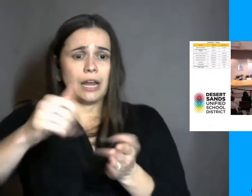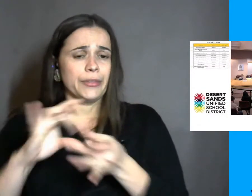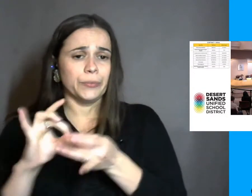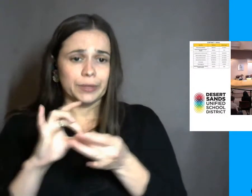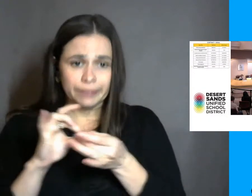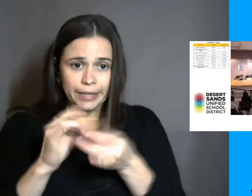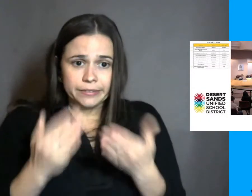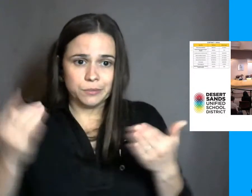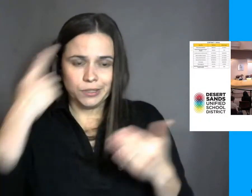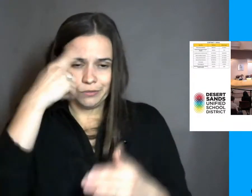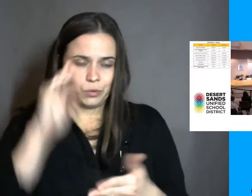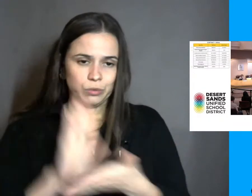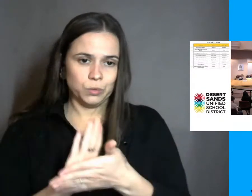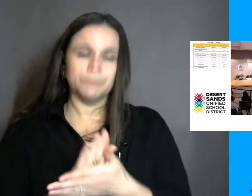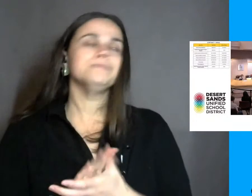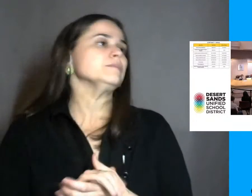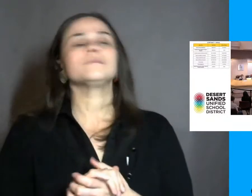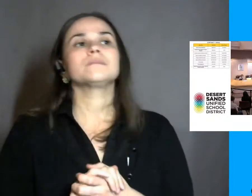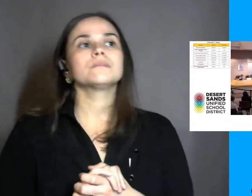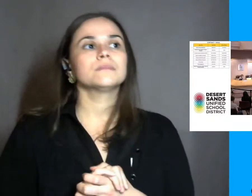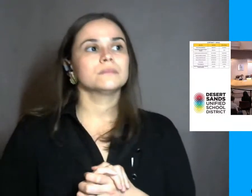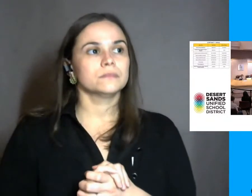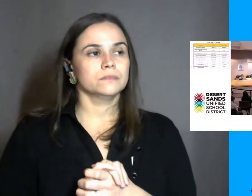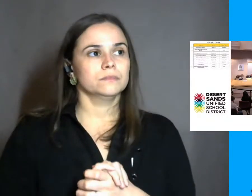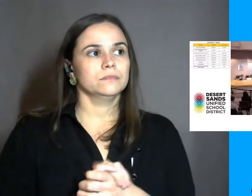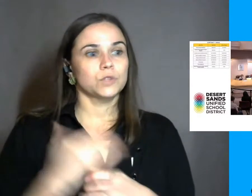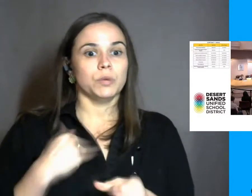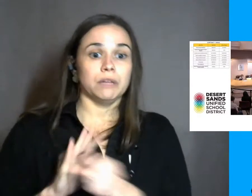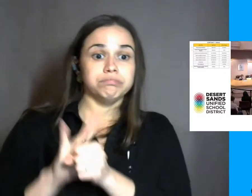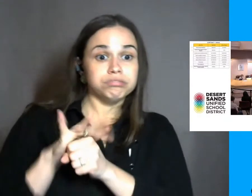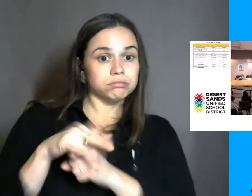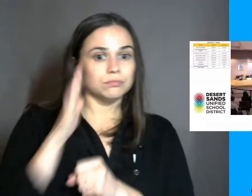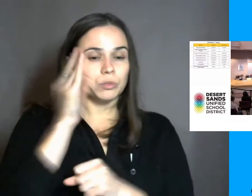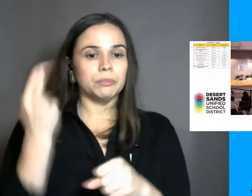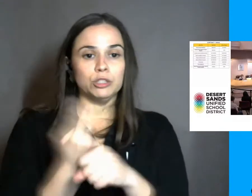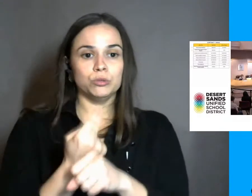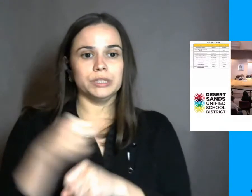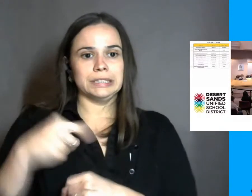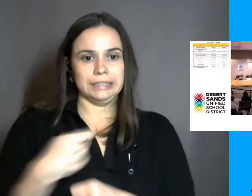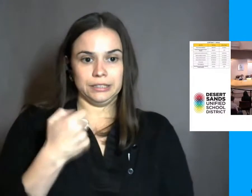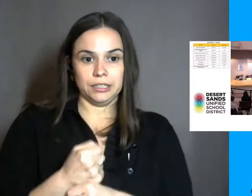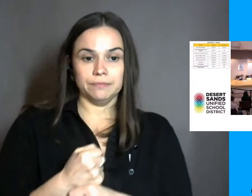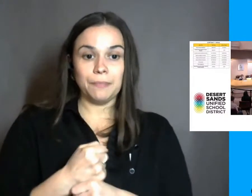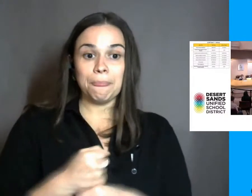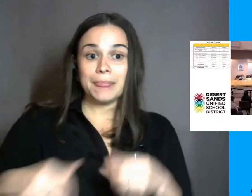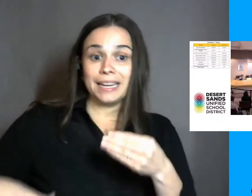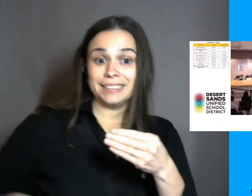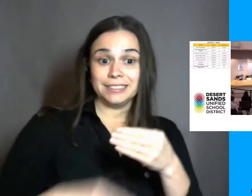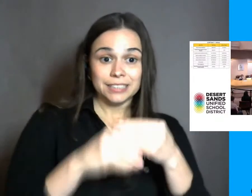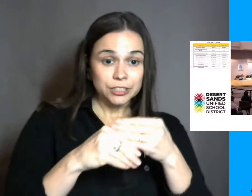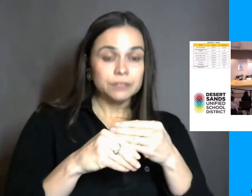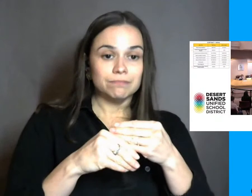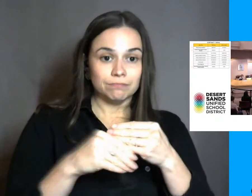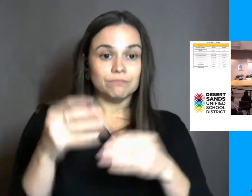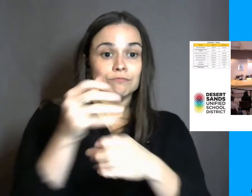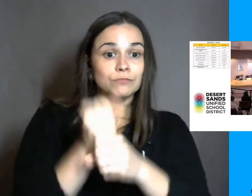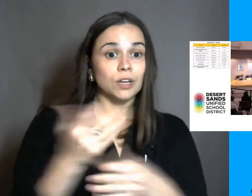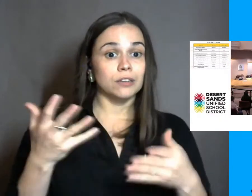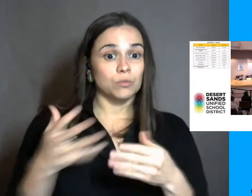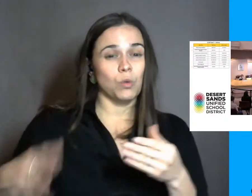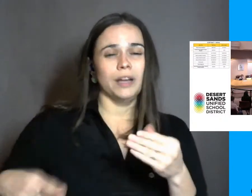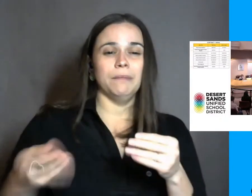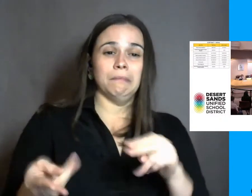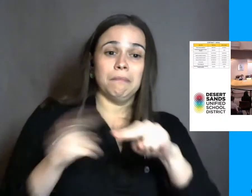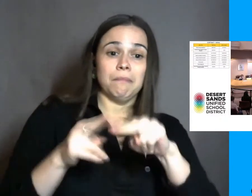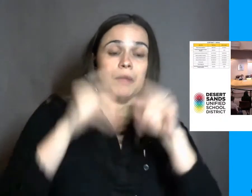school. We have a surplus that is being used this year. In addition, we have received increased homeless